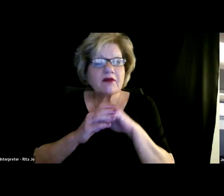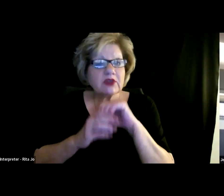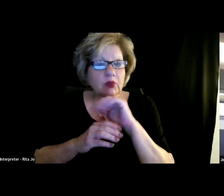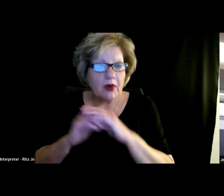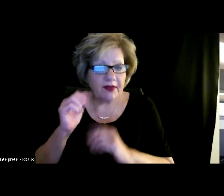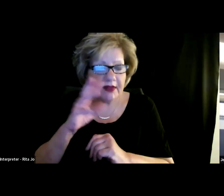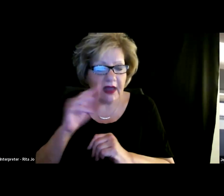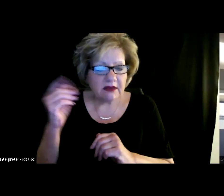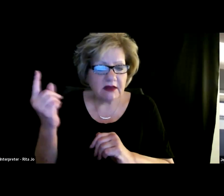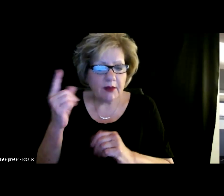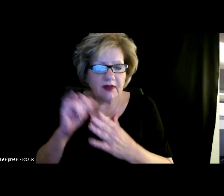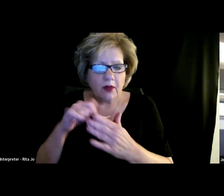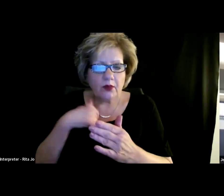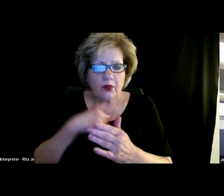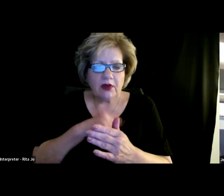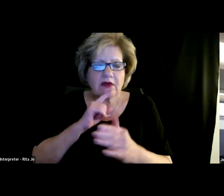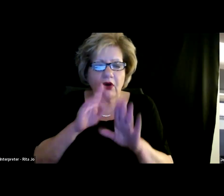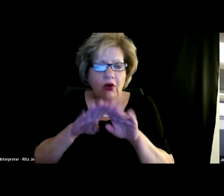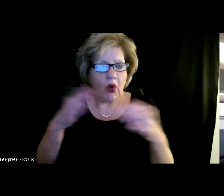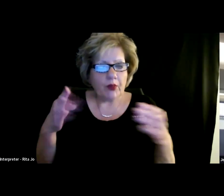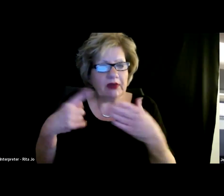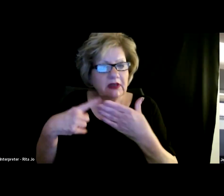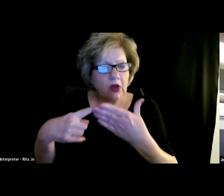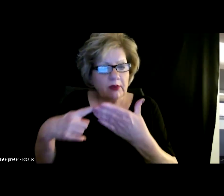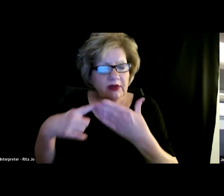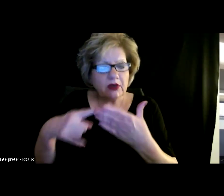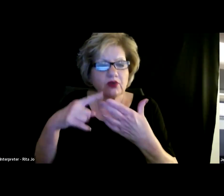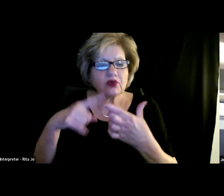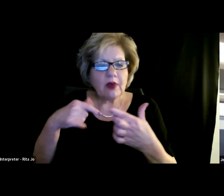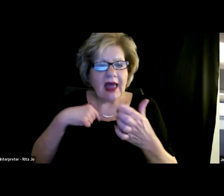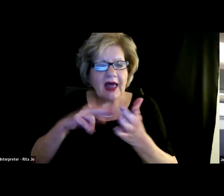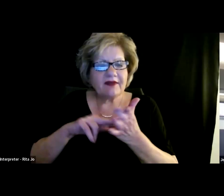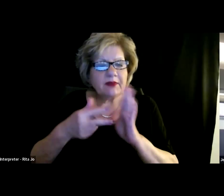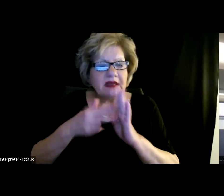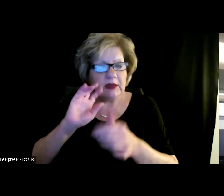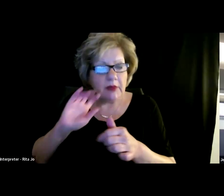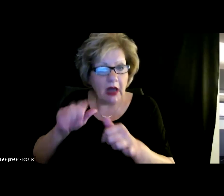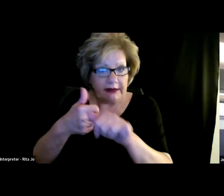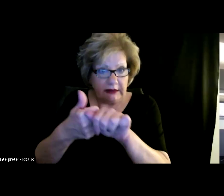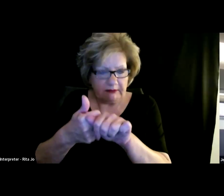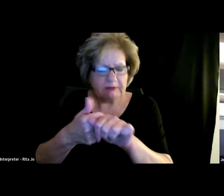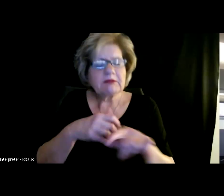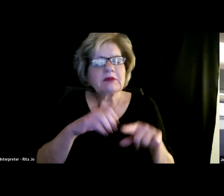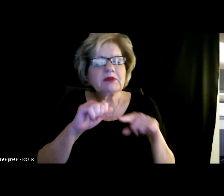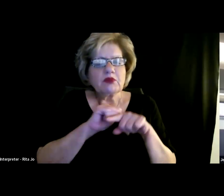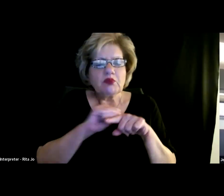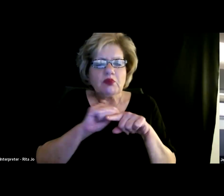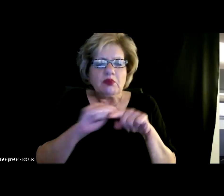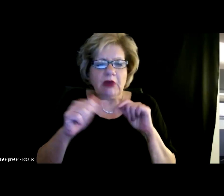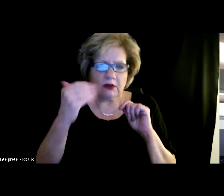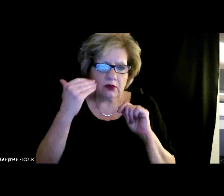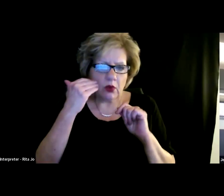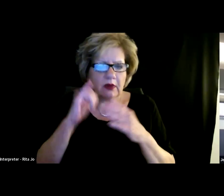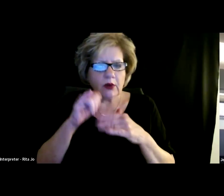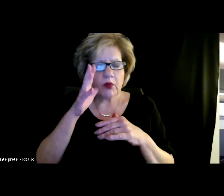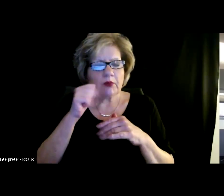is something we're openly talking about, means that we're putting meaning behind it. And apprentices know that it is now a welcome